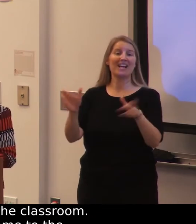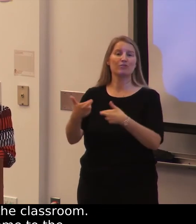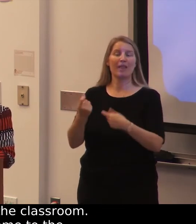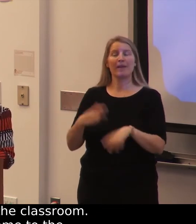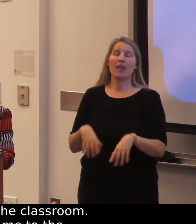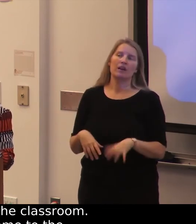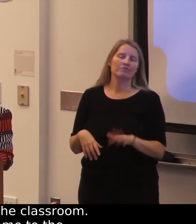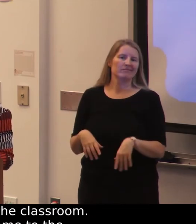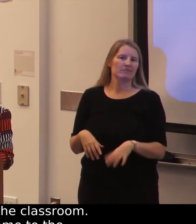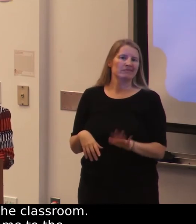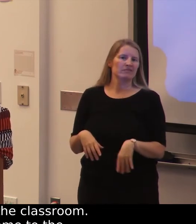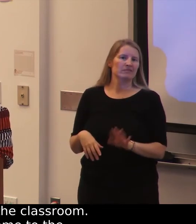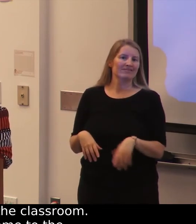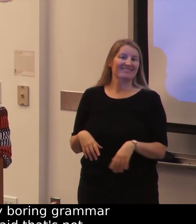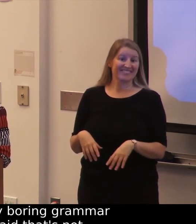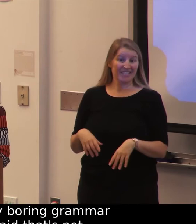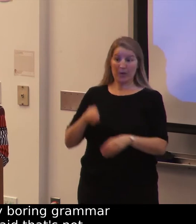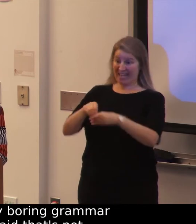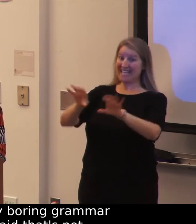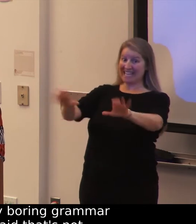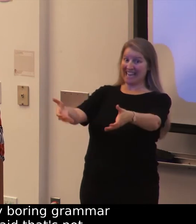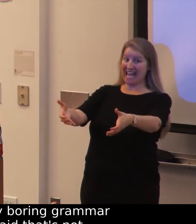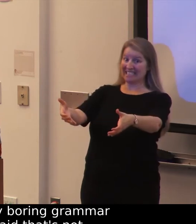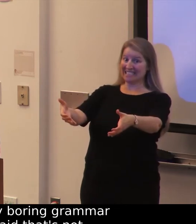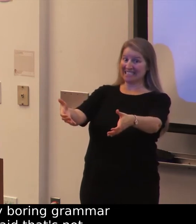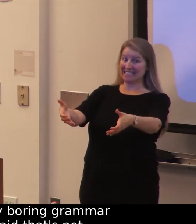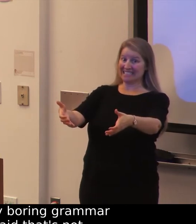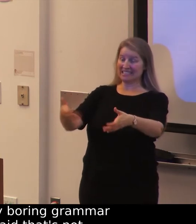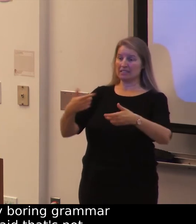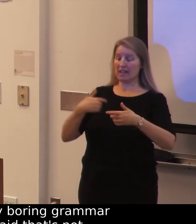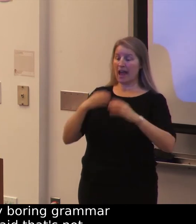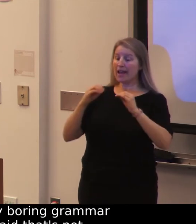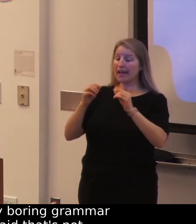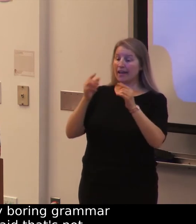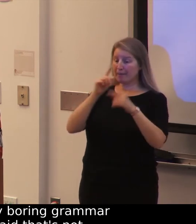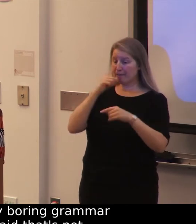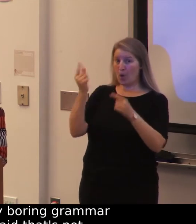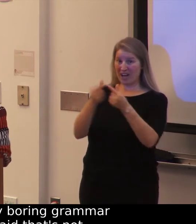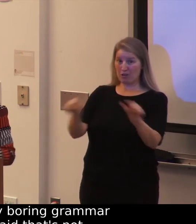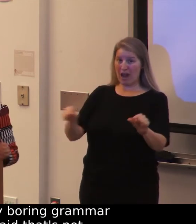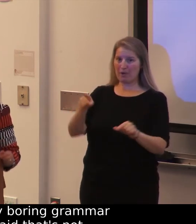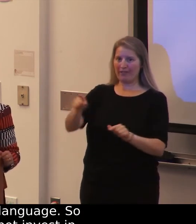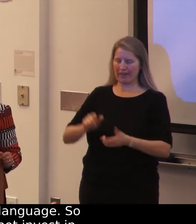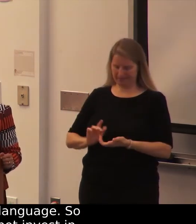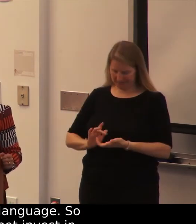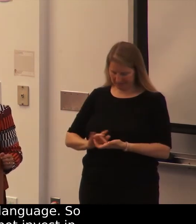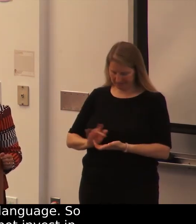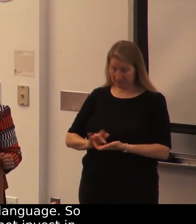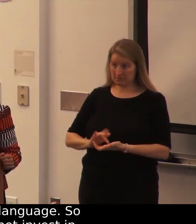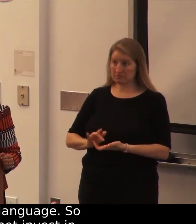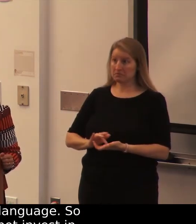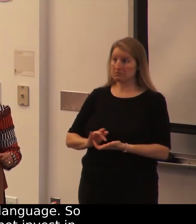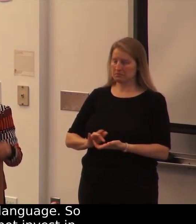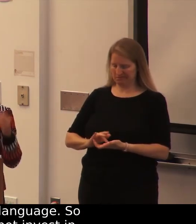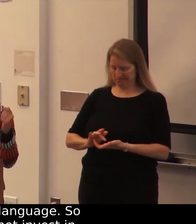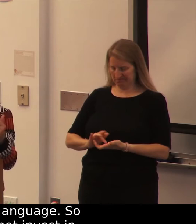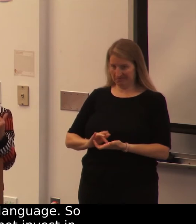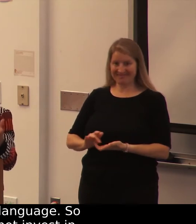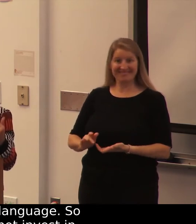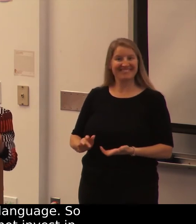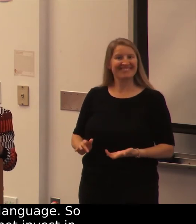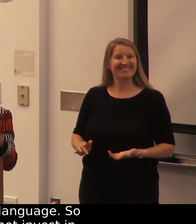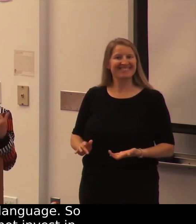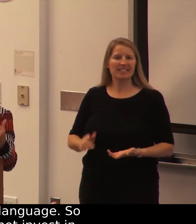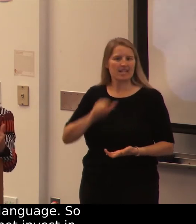right? They came to your classroom, but you were doing that very boring grammar. And they say, that's not what I want to do with language, right? So they will